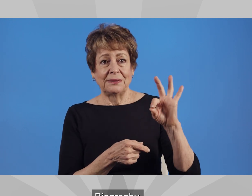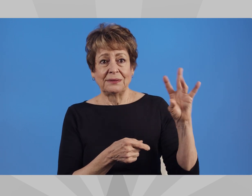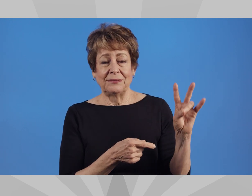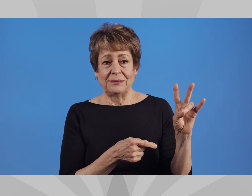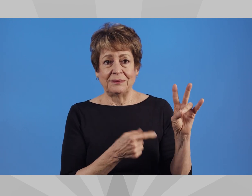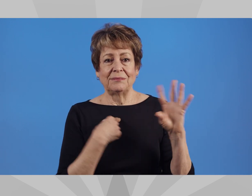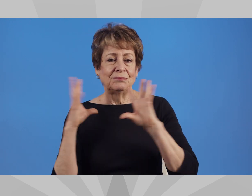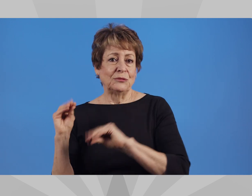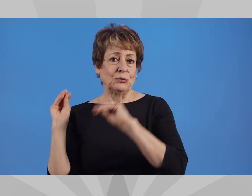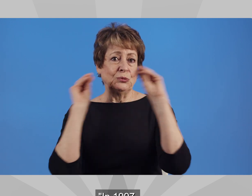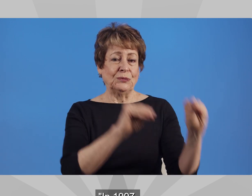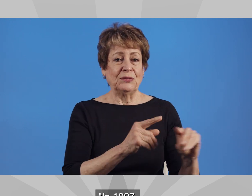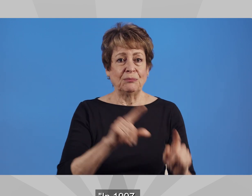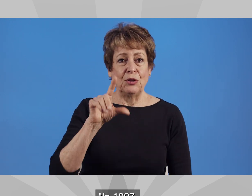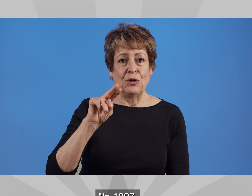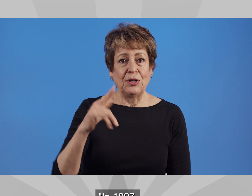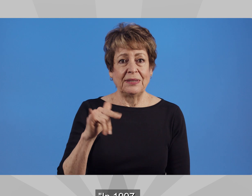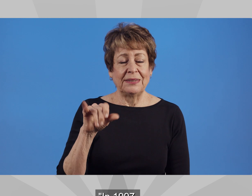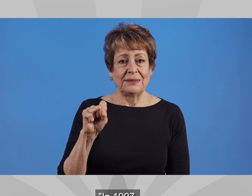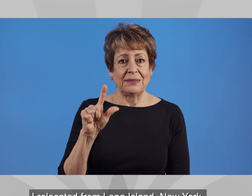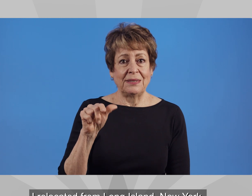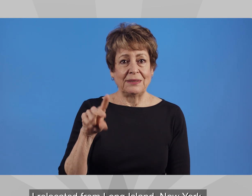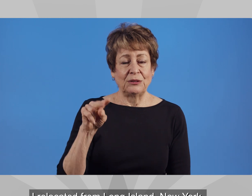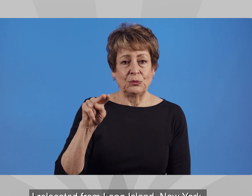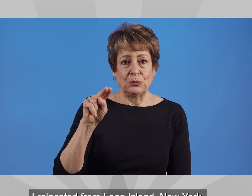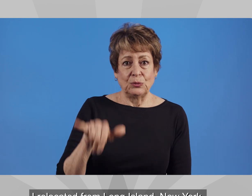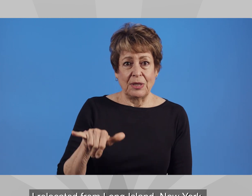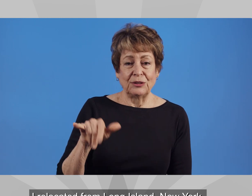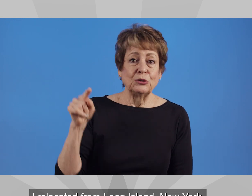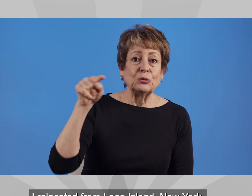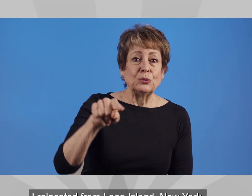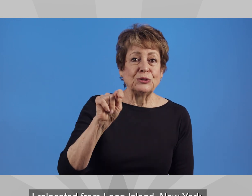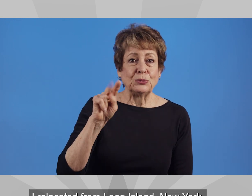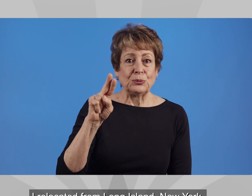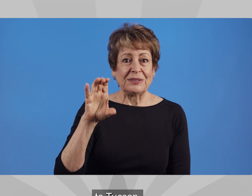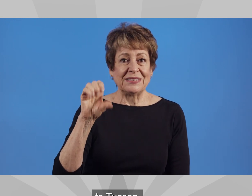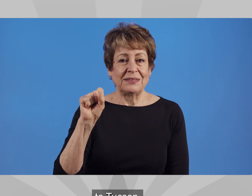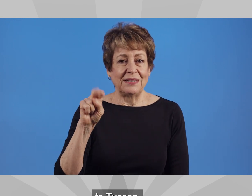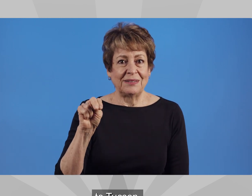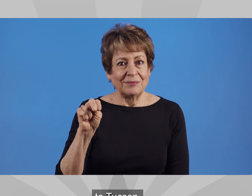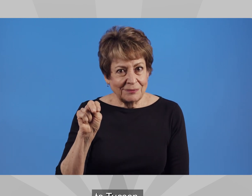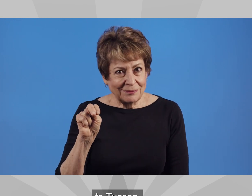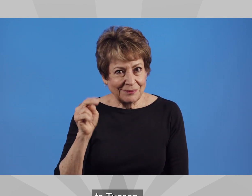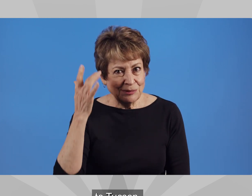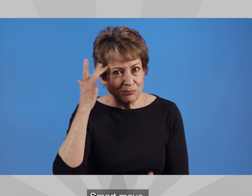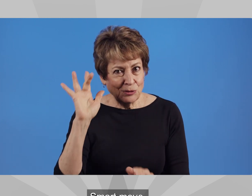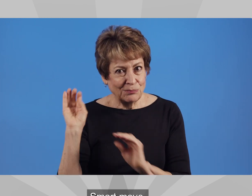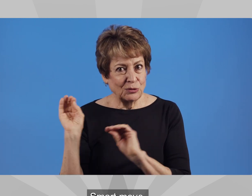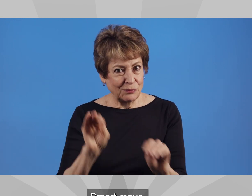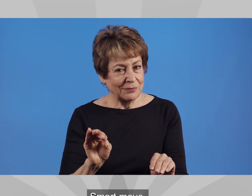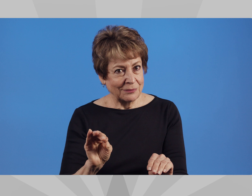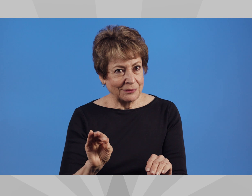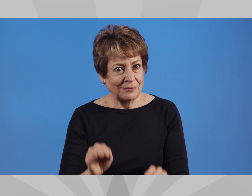Biography. In 1997, I relocated from Long Island, New York, to Tucson.